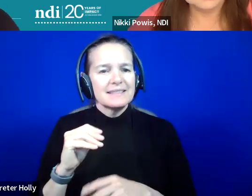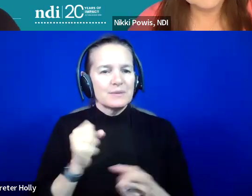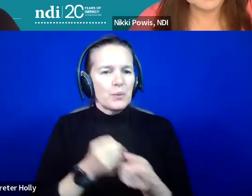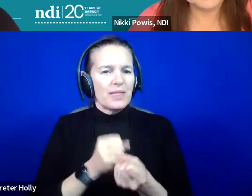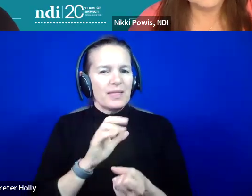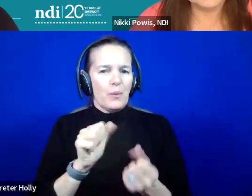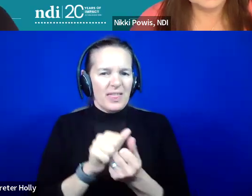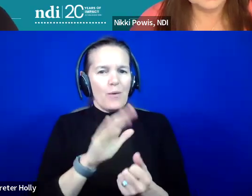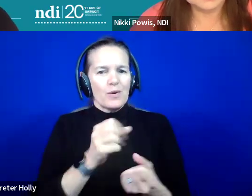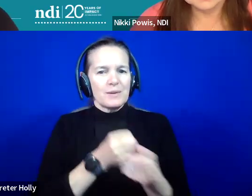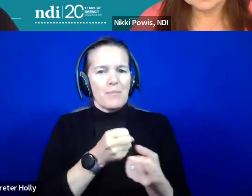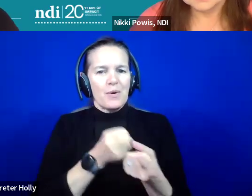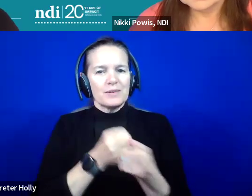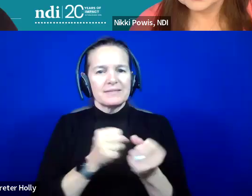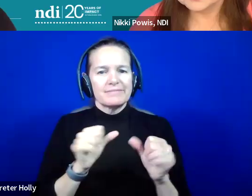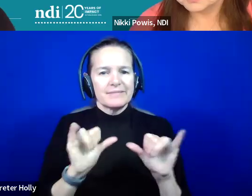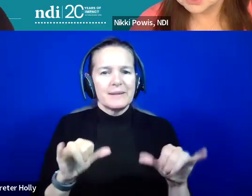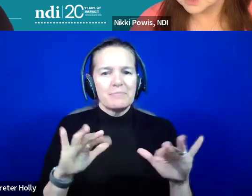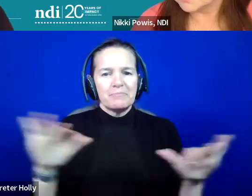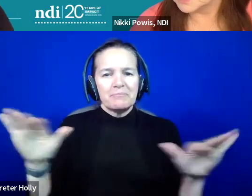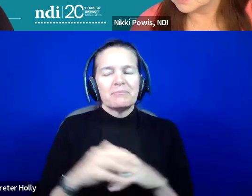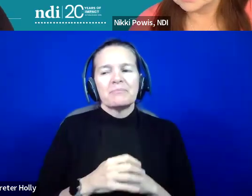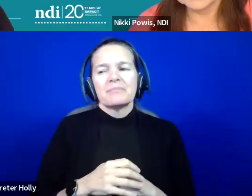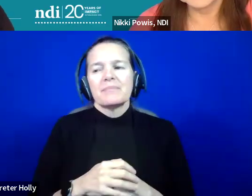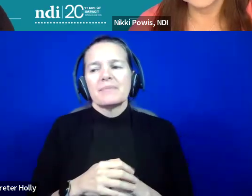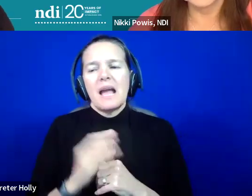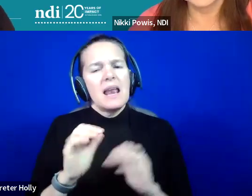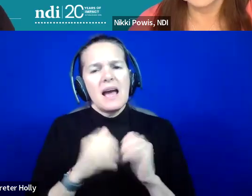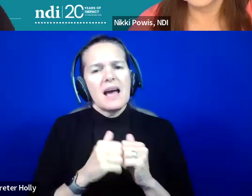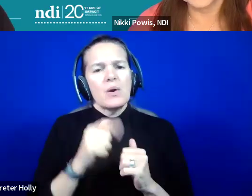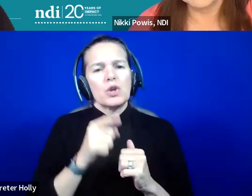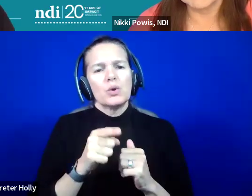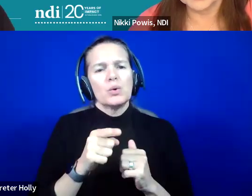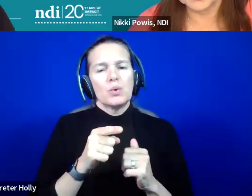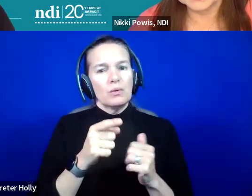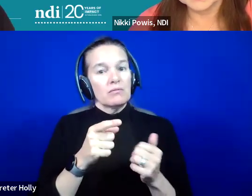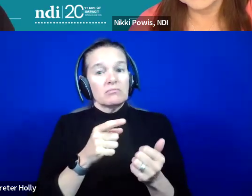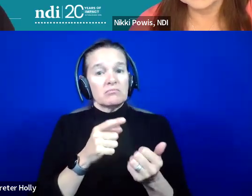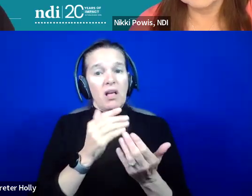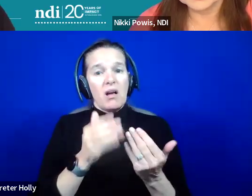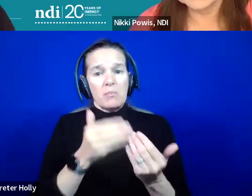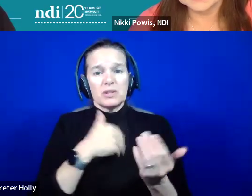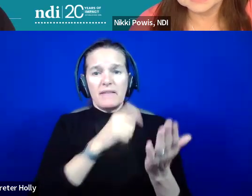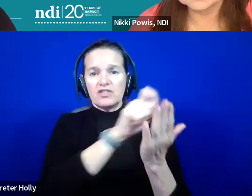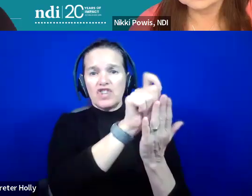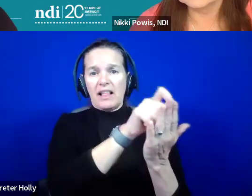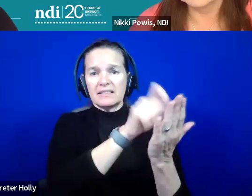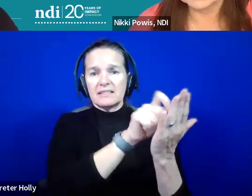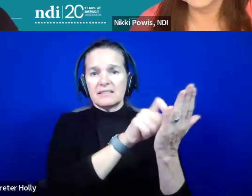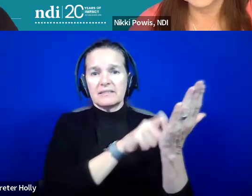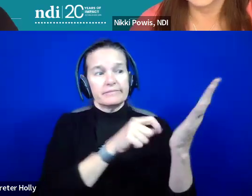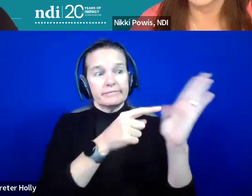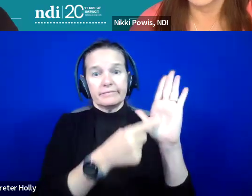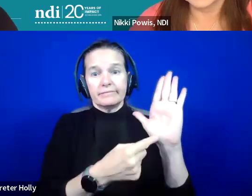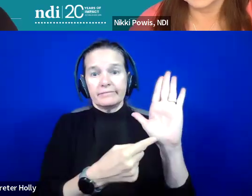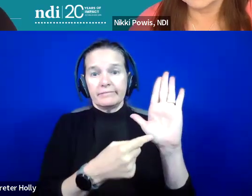And love how you really sort of put it out there almost in checklist form about what it is that folks need to do to